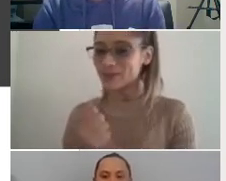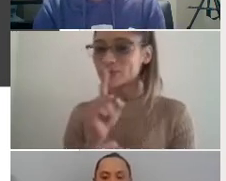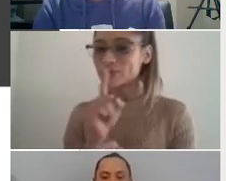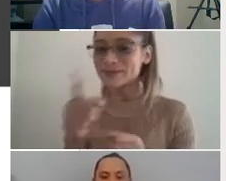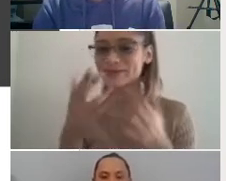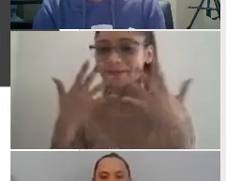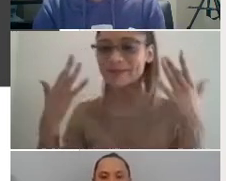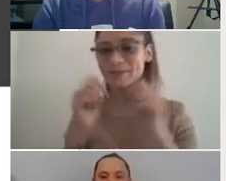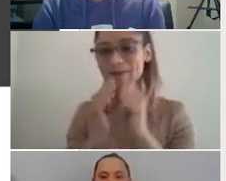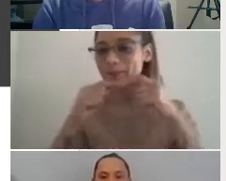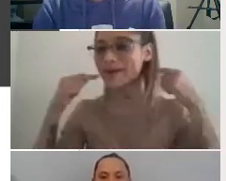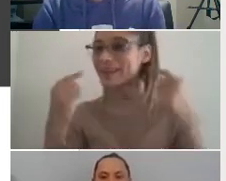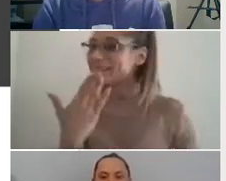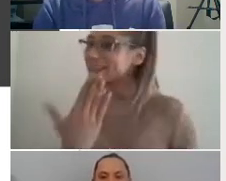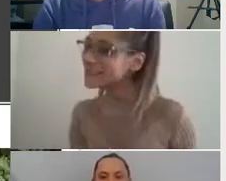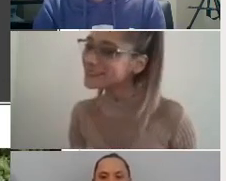out. Thank you.